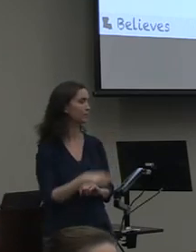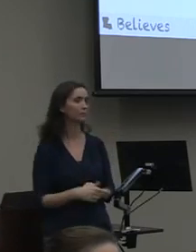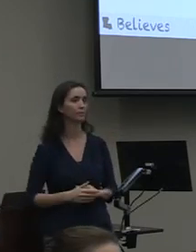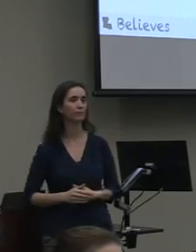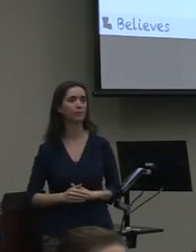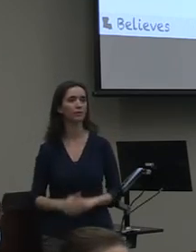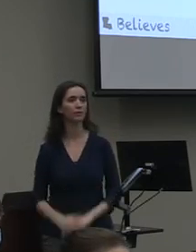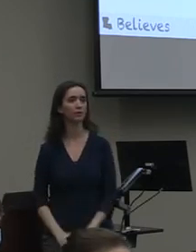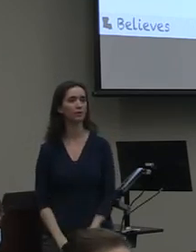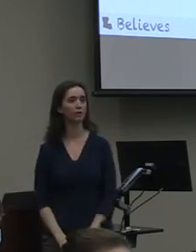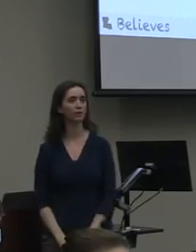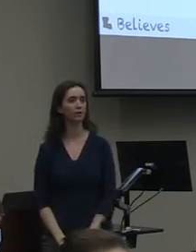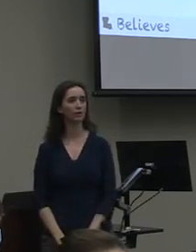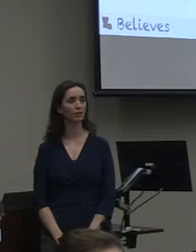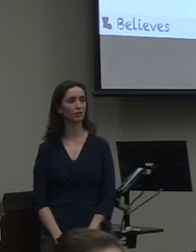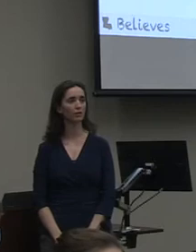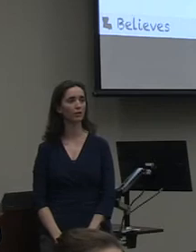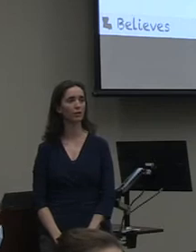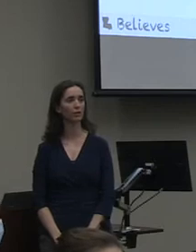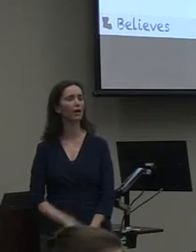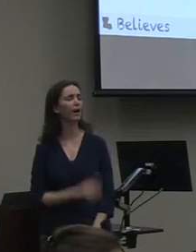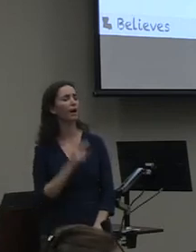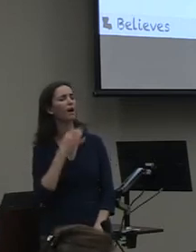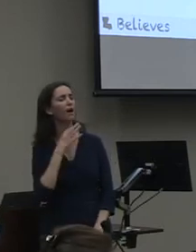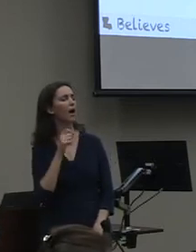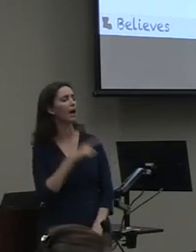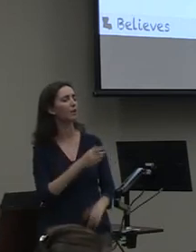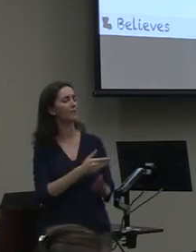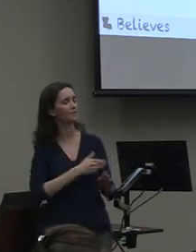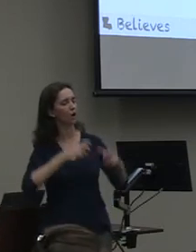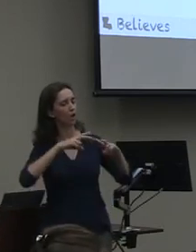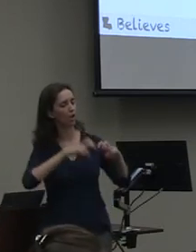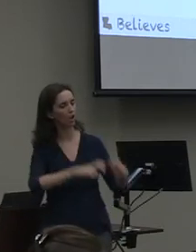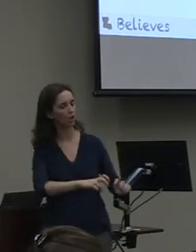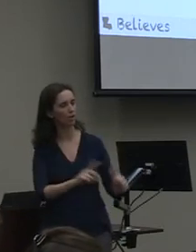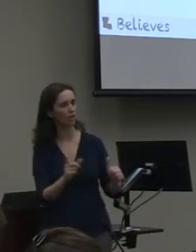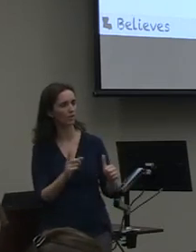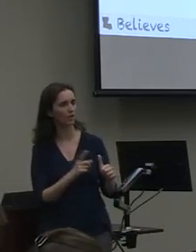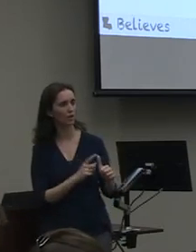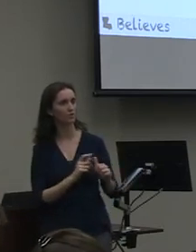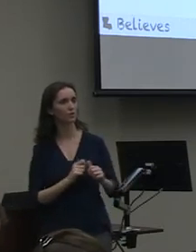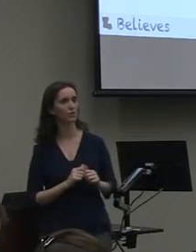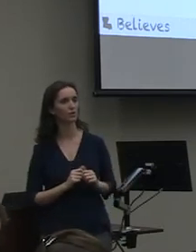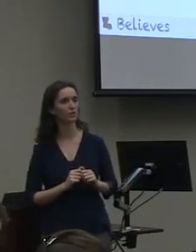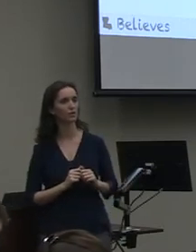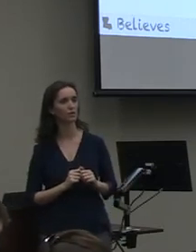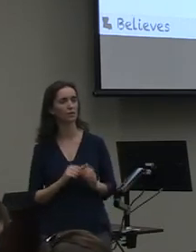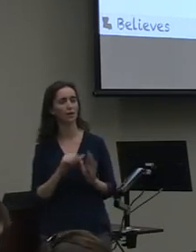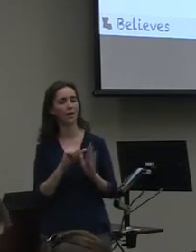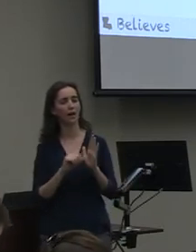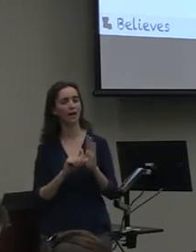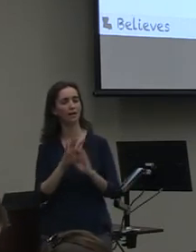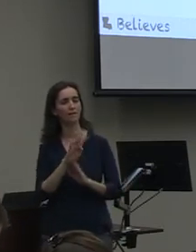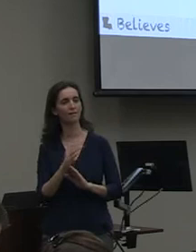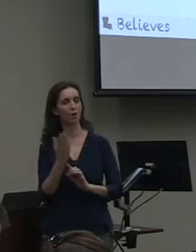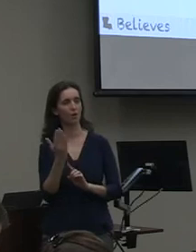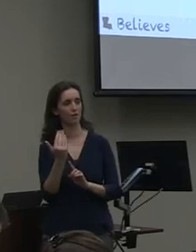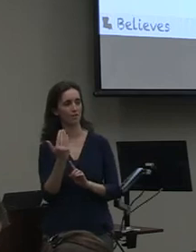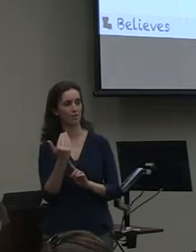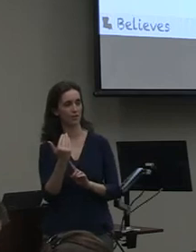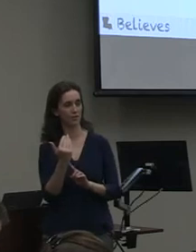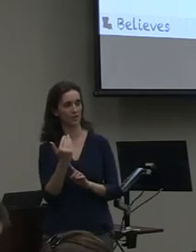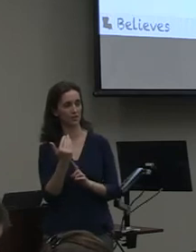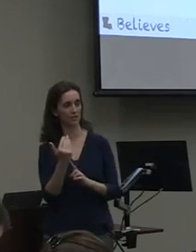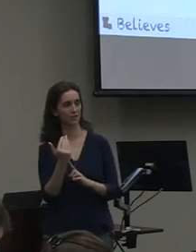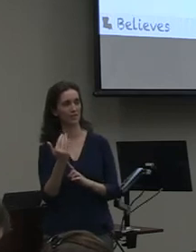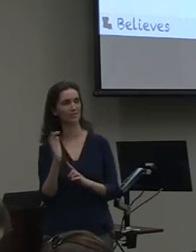Oh, yes. I want to ask a question before you move into the deeper legislative pieces. For Act 415, going back, that's the one